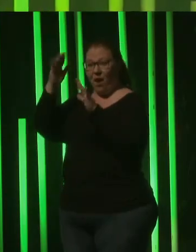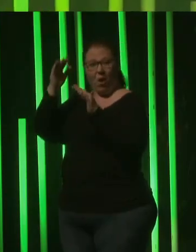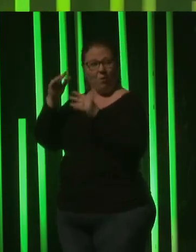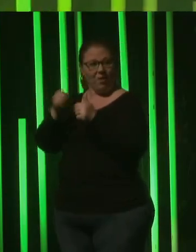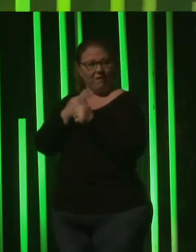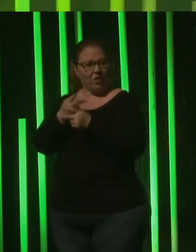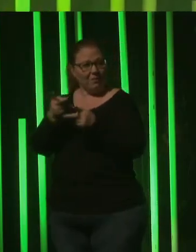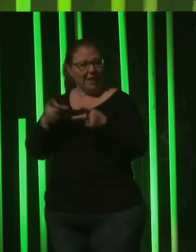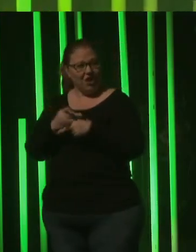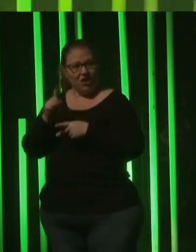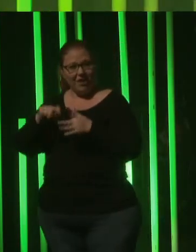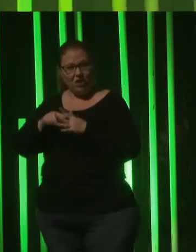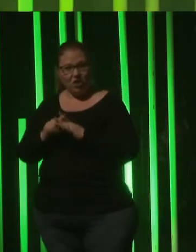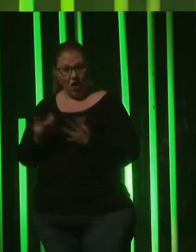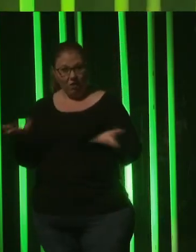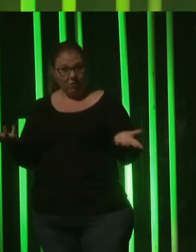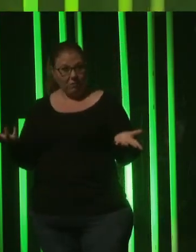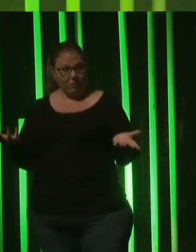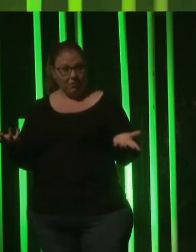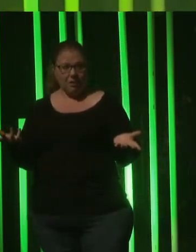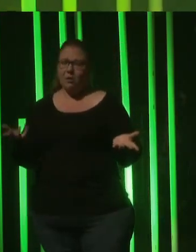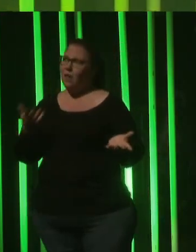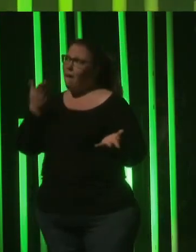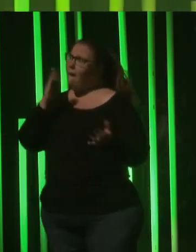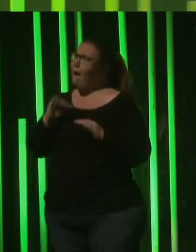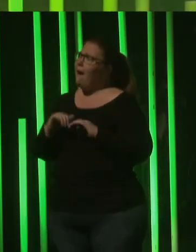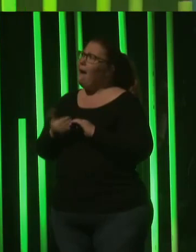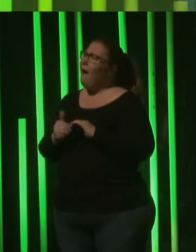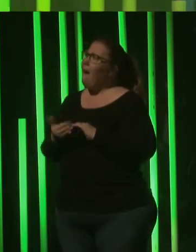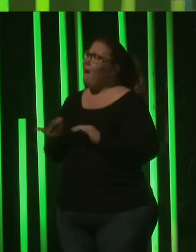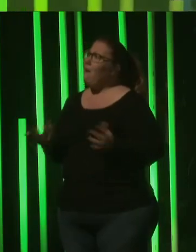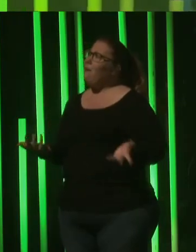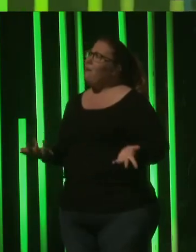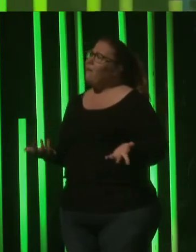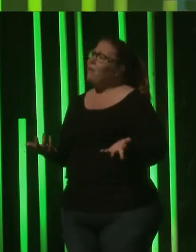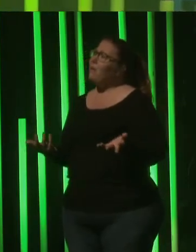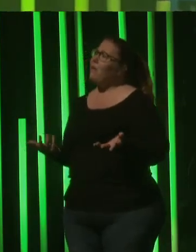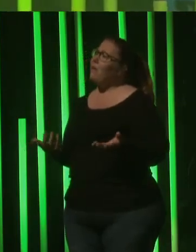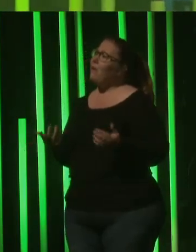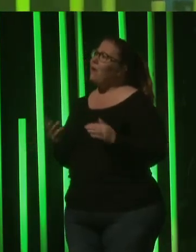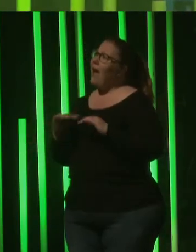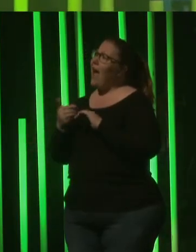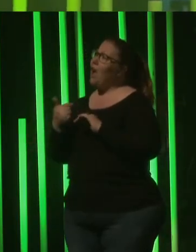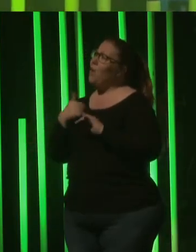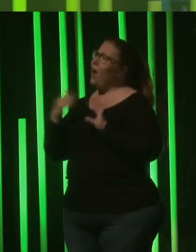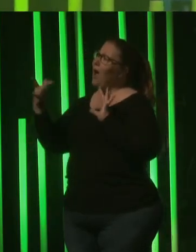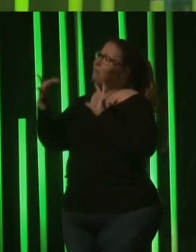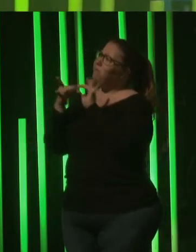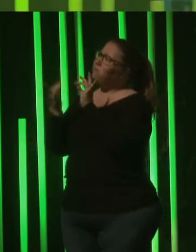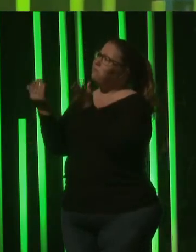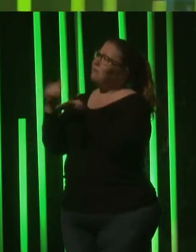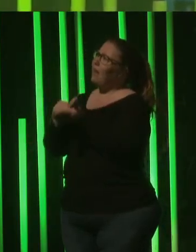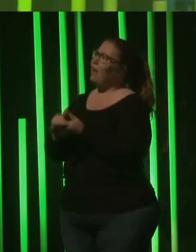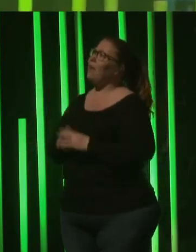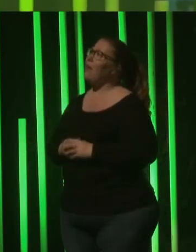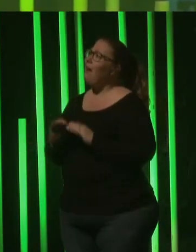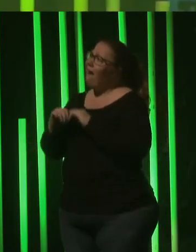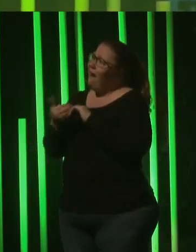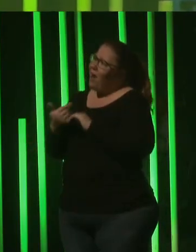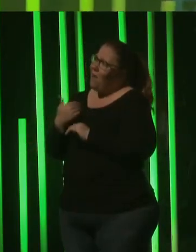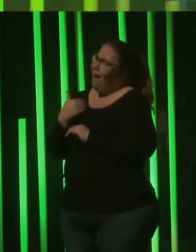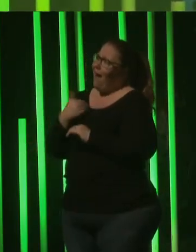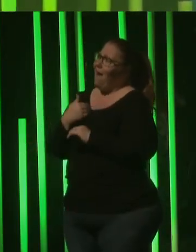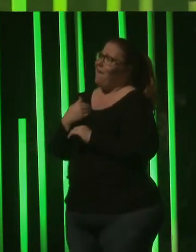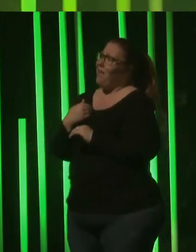place that you need to start is, God, how in the world do I reconnect with you? How do I have